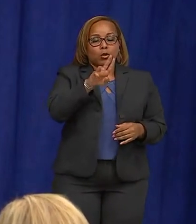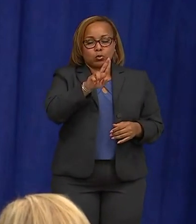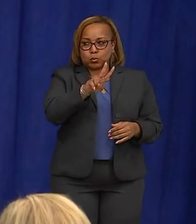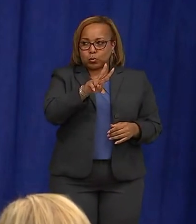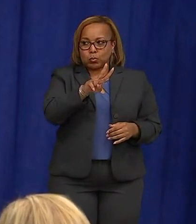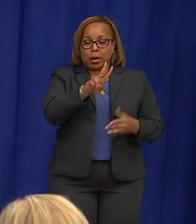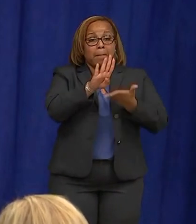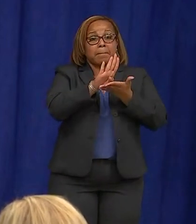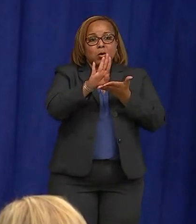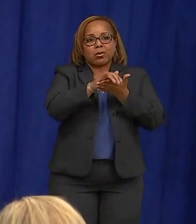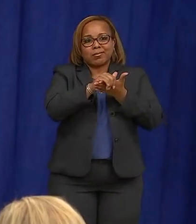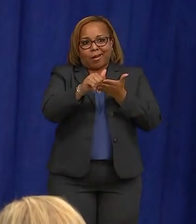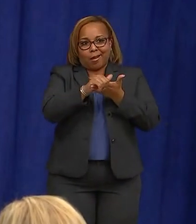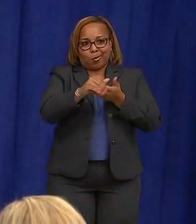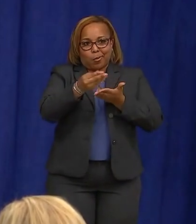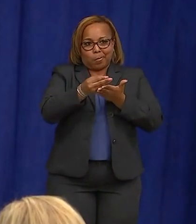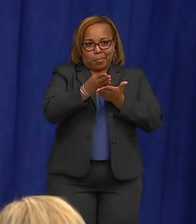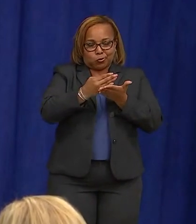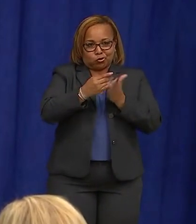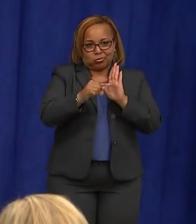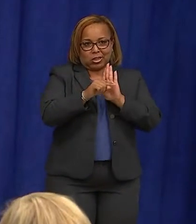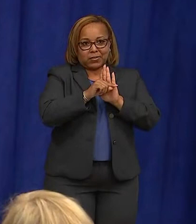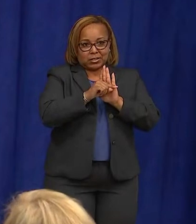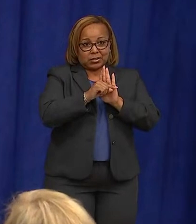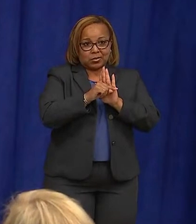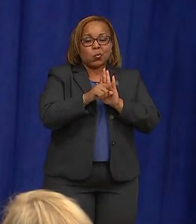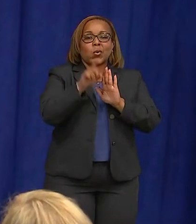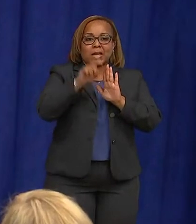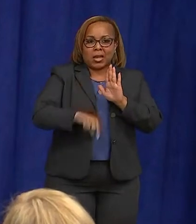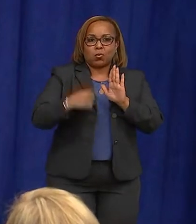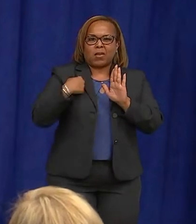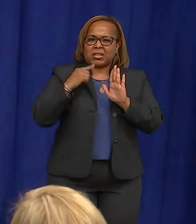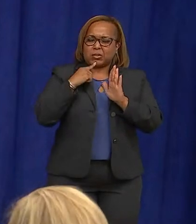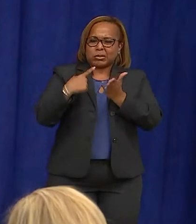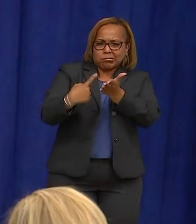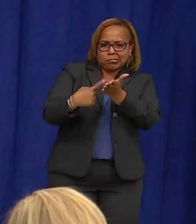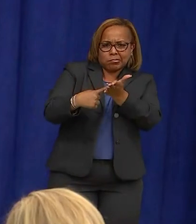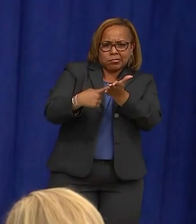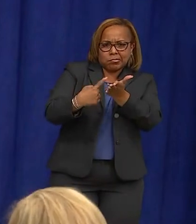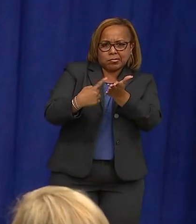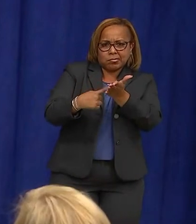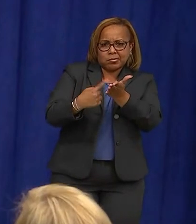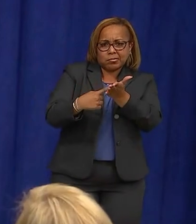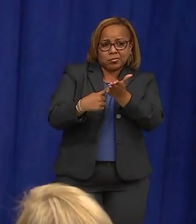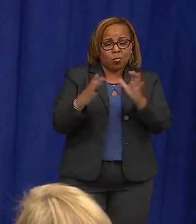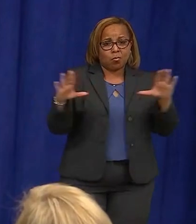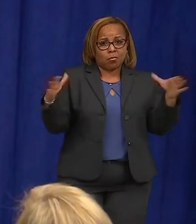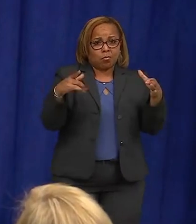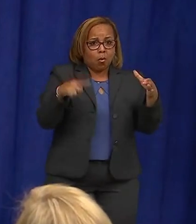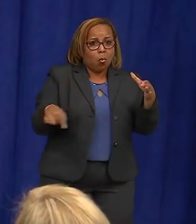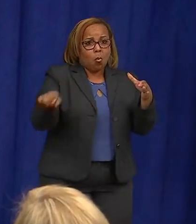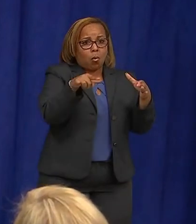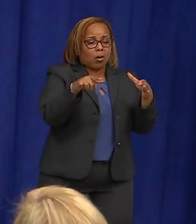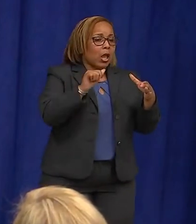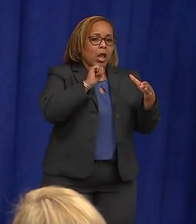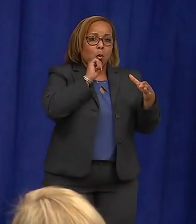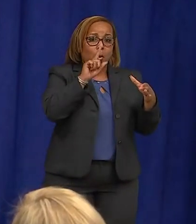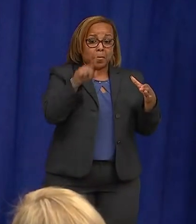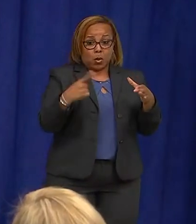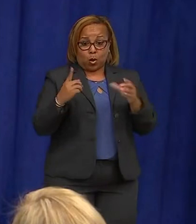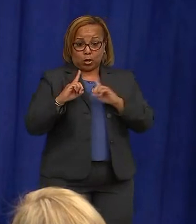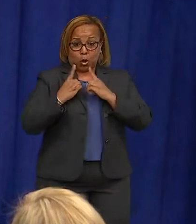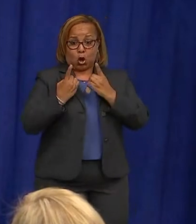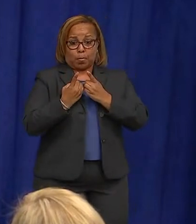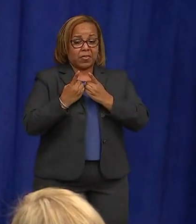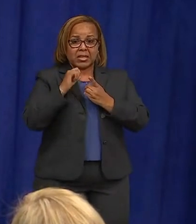$1.2 billion budget deficit. We have to have a serious conversation all across the board, and there's not going to be one